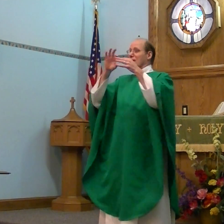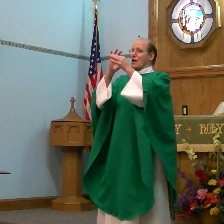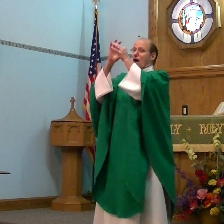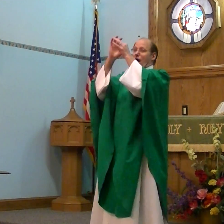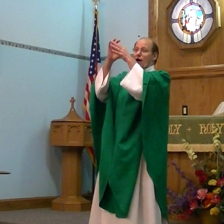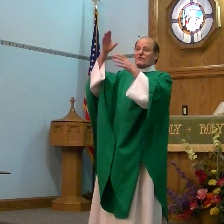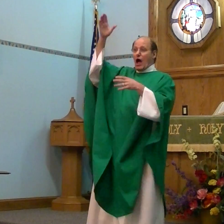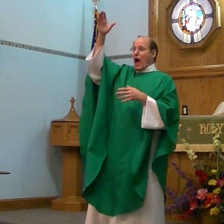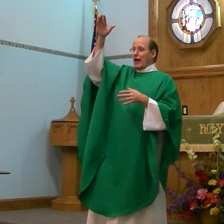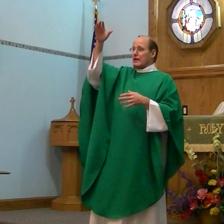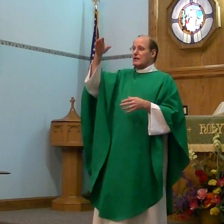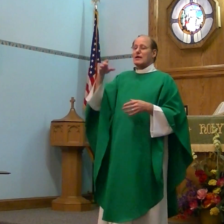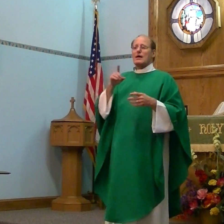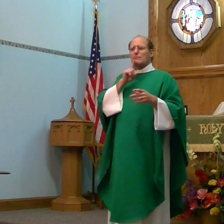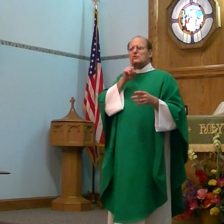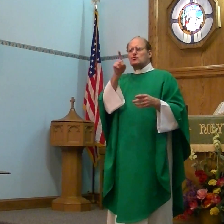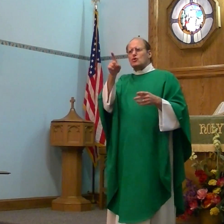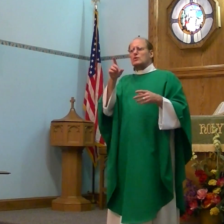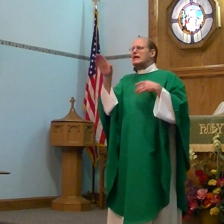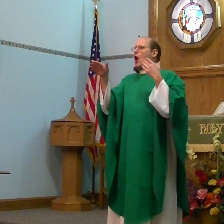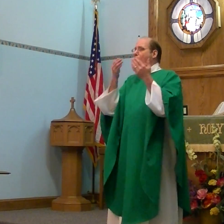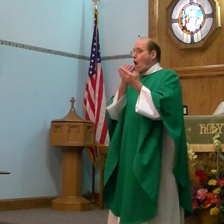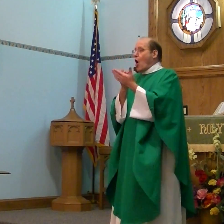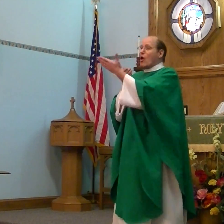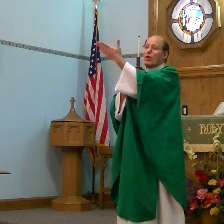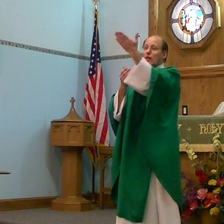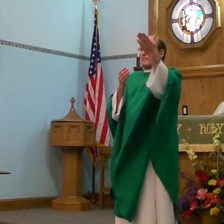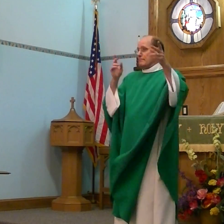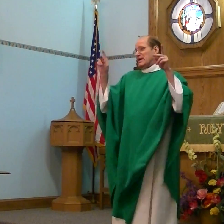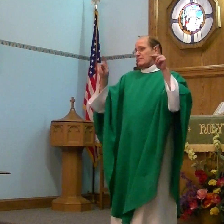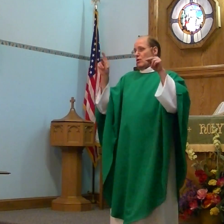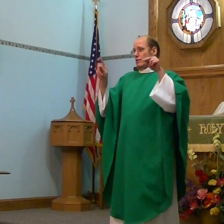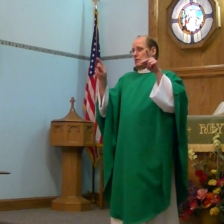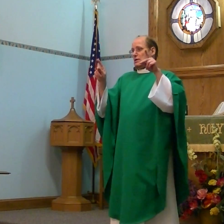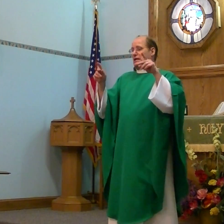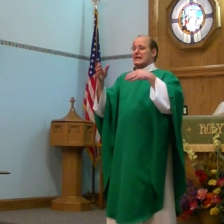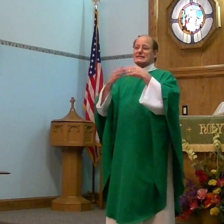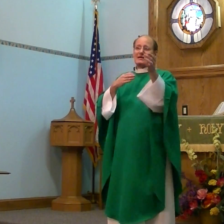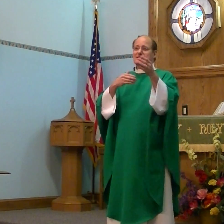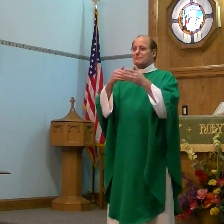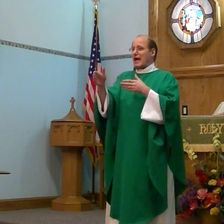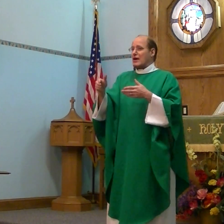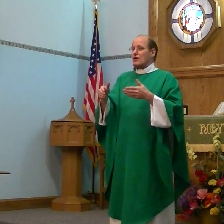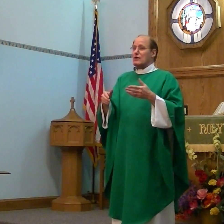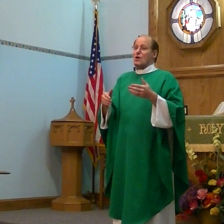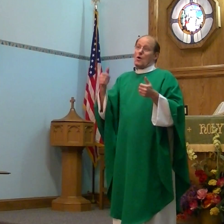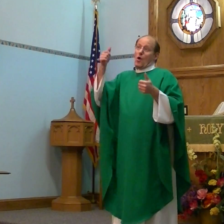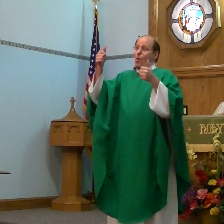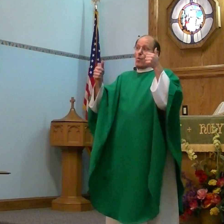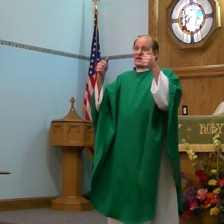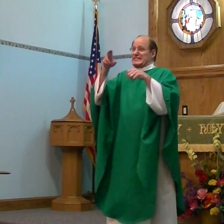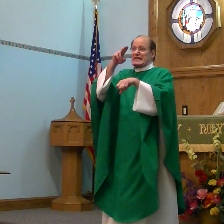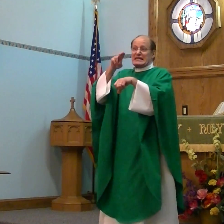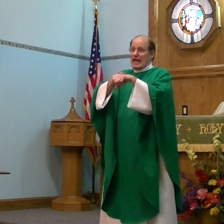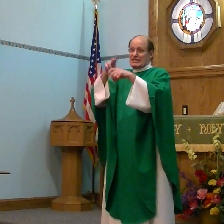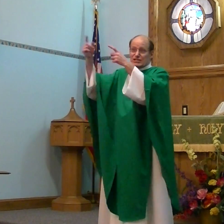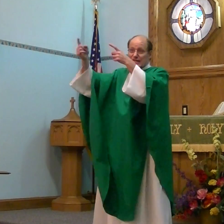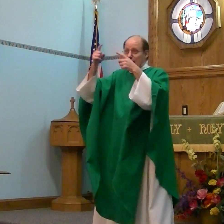of God. But truly all people. It doesn't matter which nation they